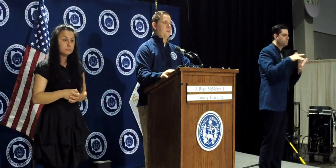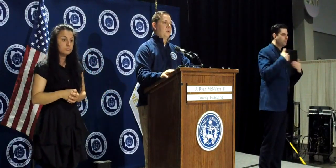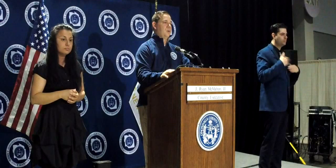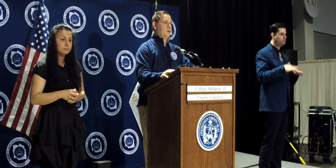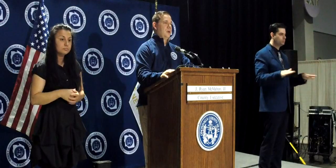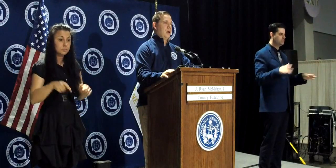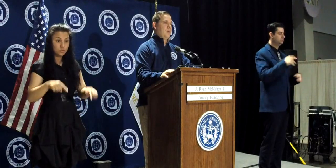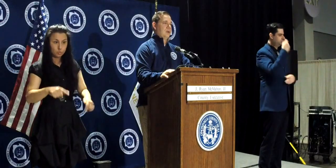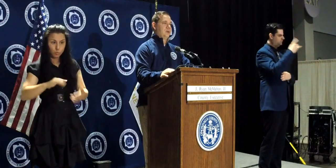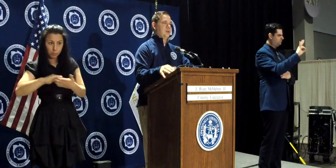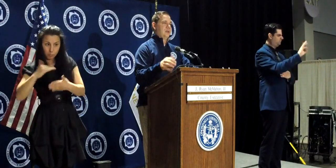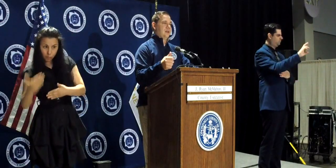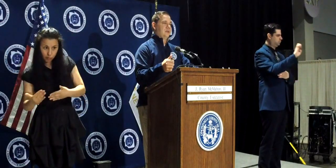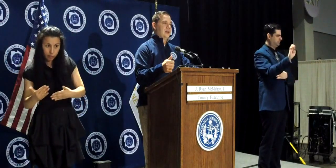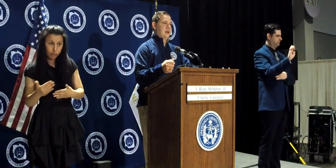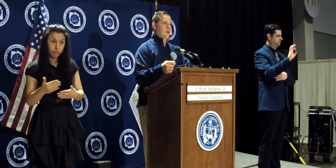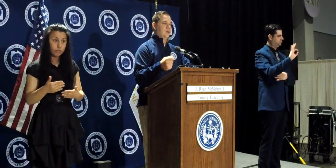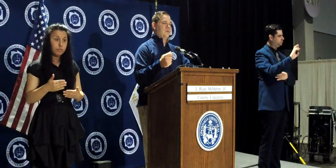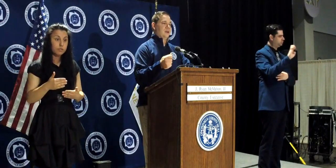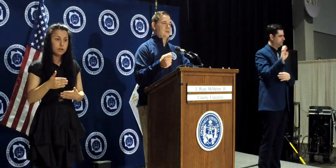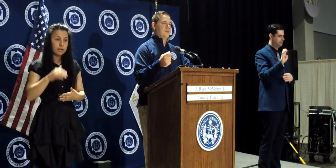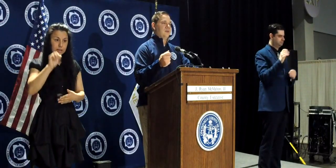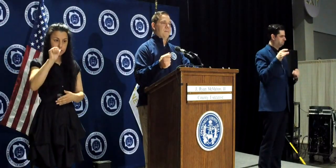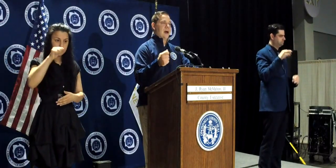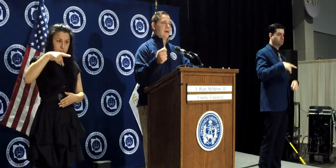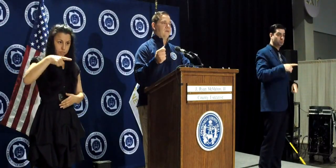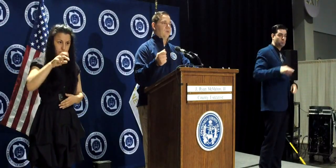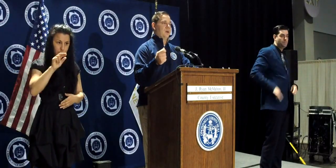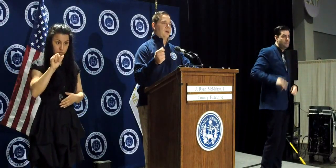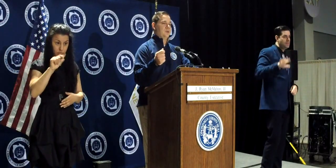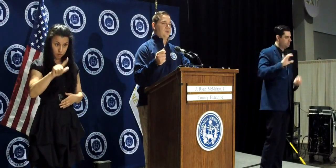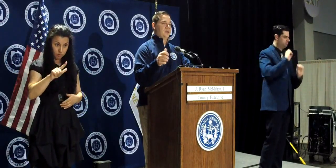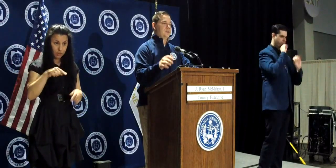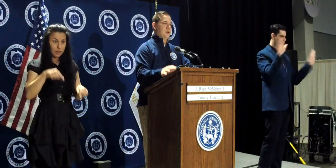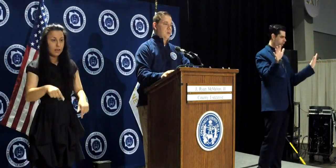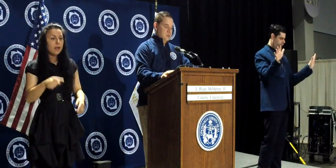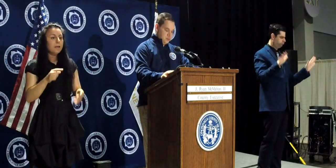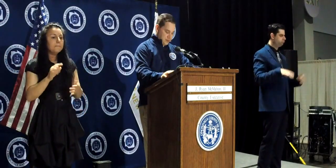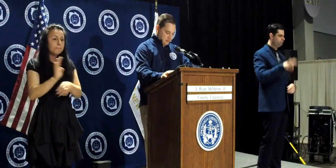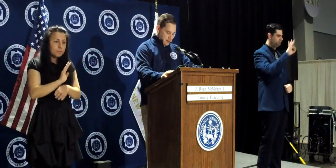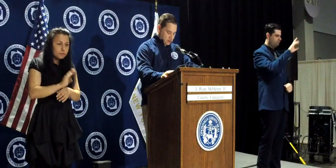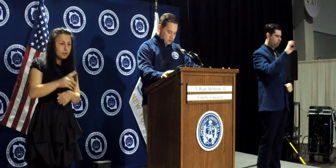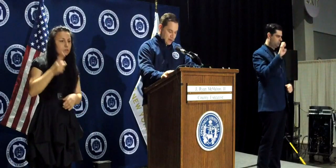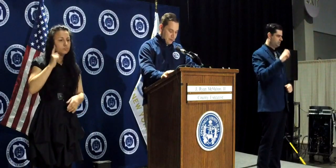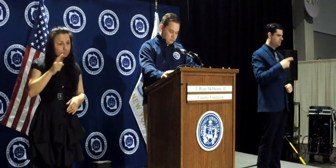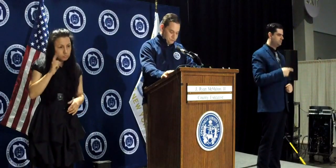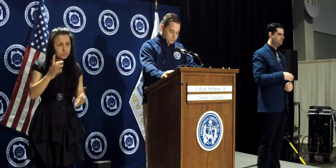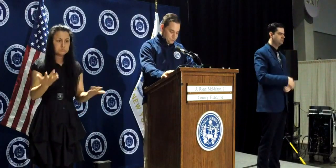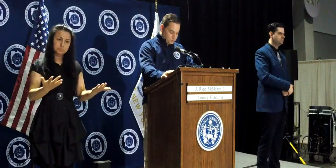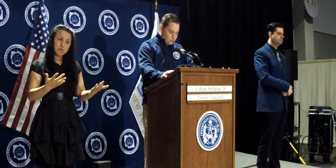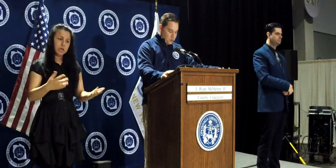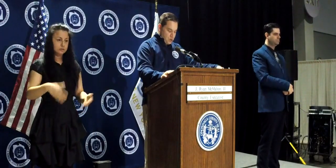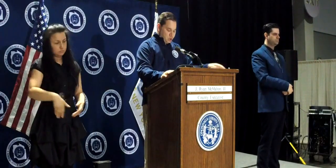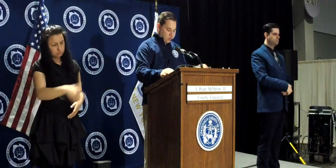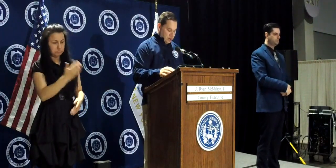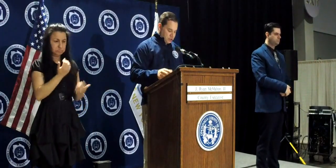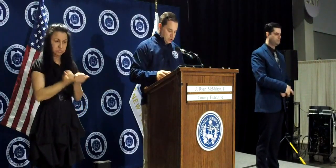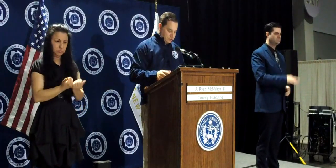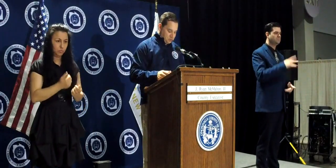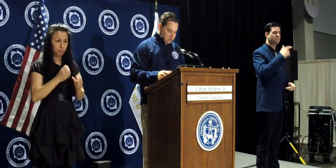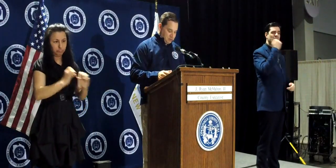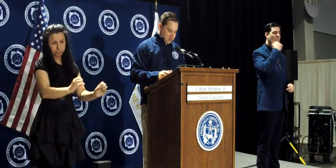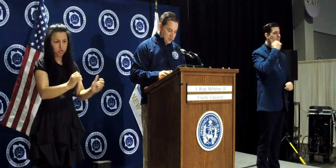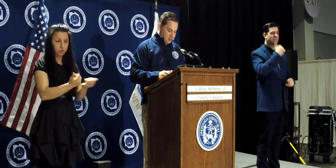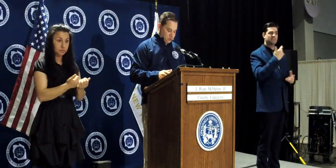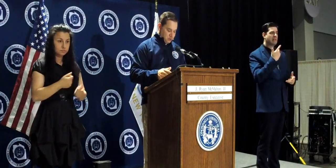for people, whether you need it every day or you find yourself in a bind for 1 day or 2 days. Please take advantage of that. Donations